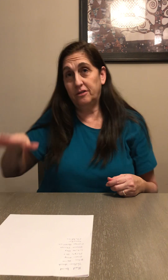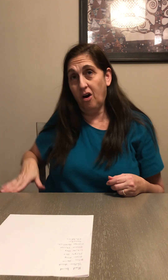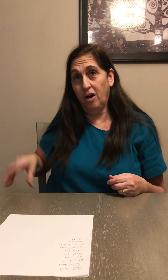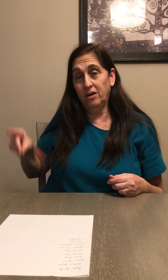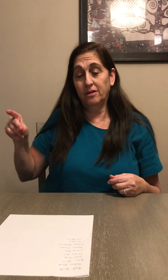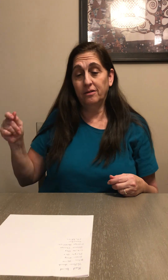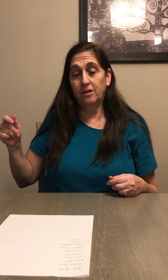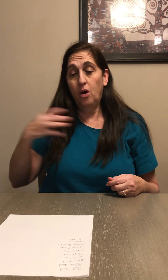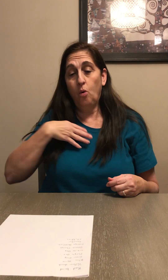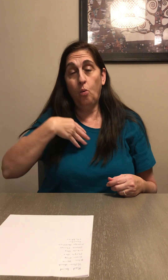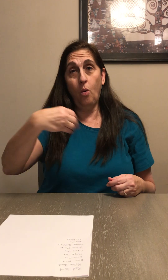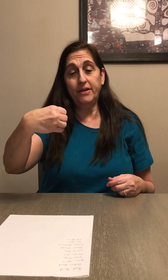dog,